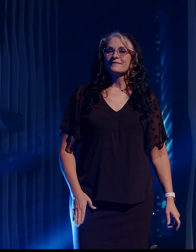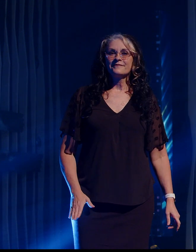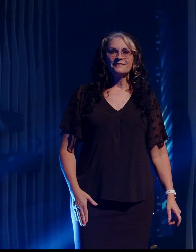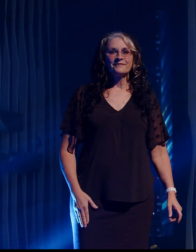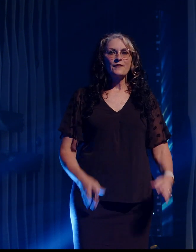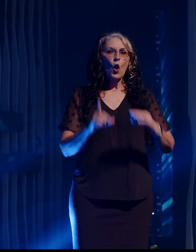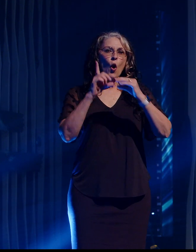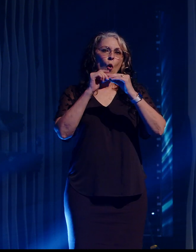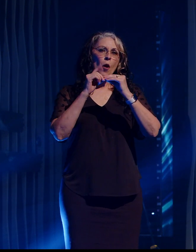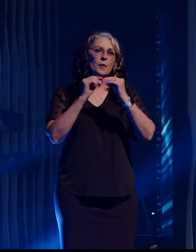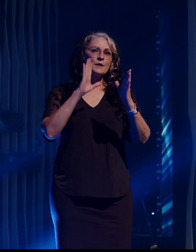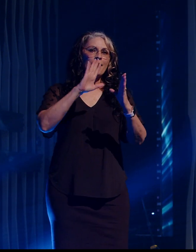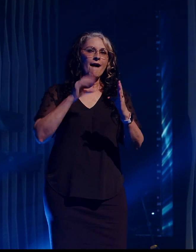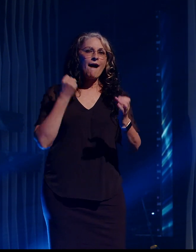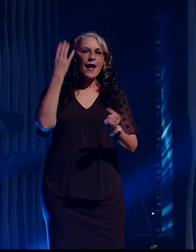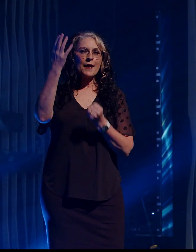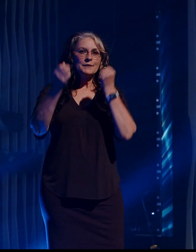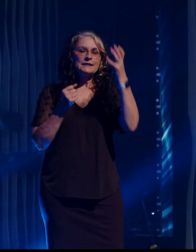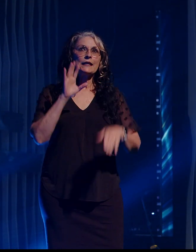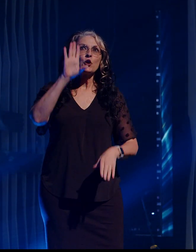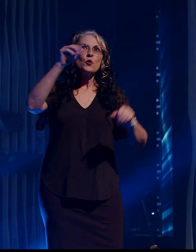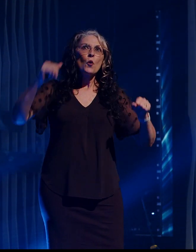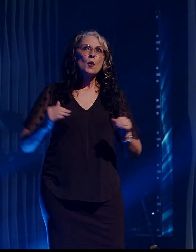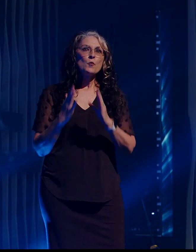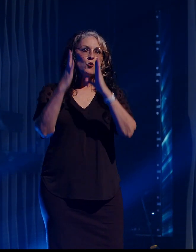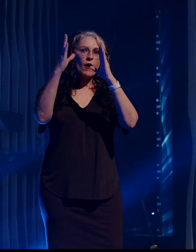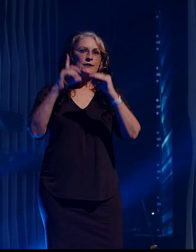sing that one more time. Your presence.